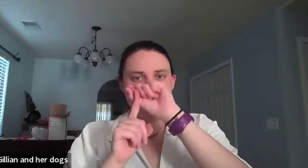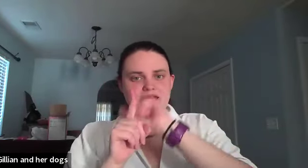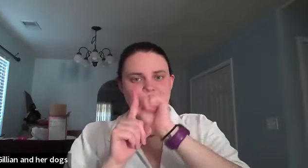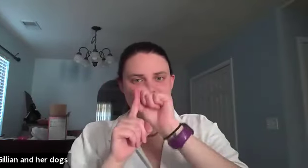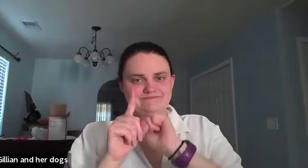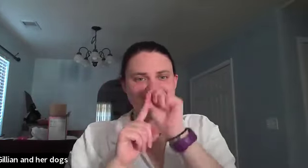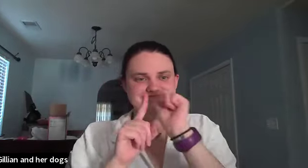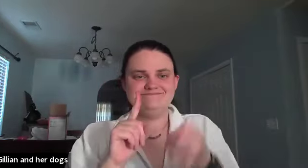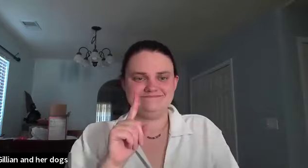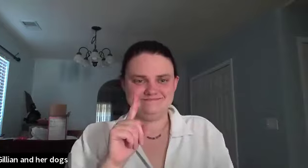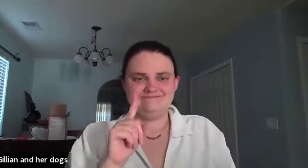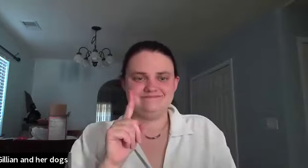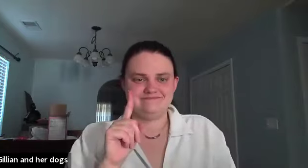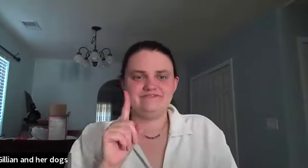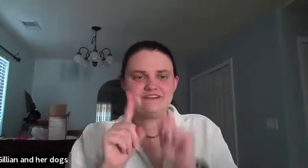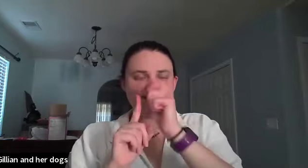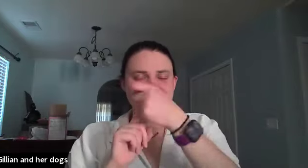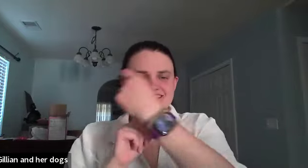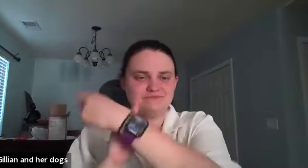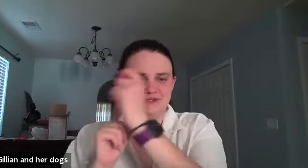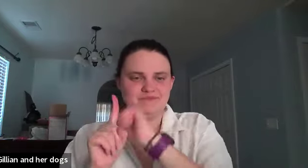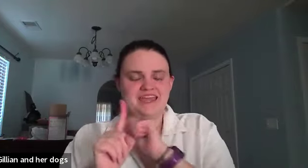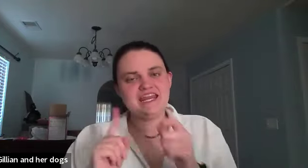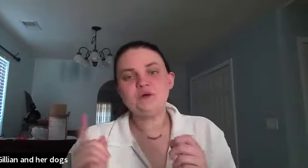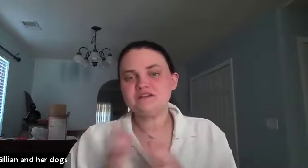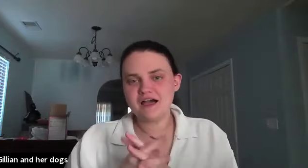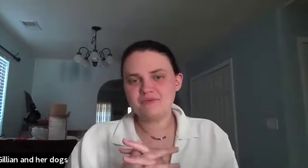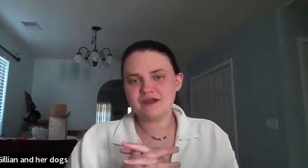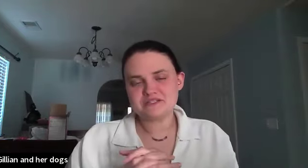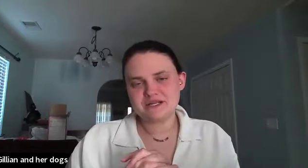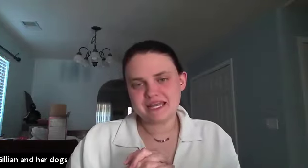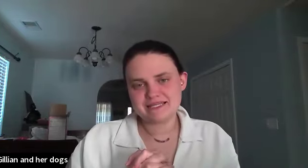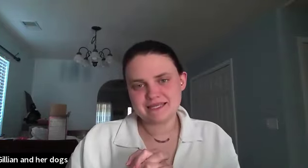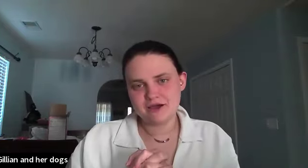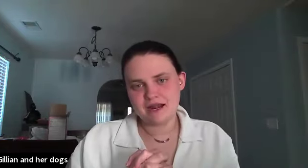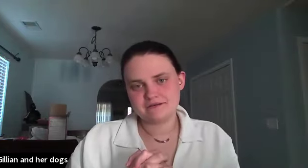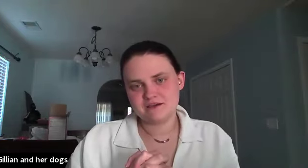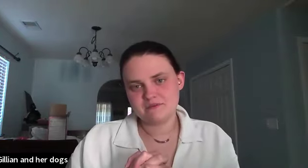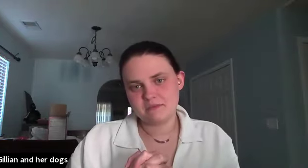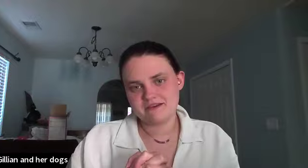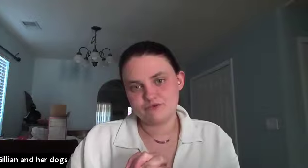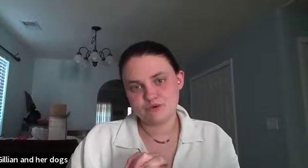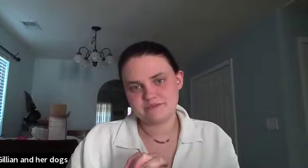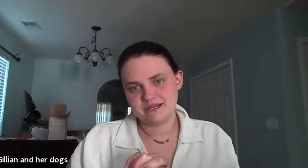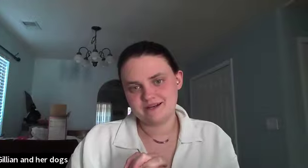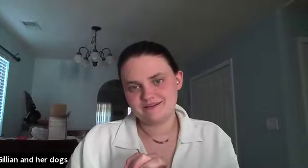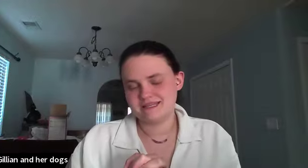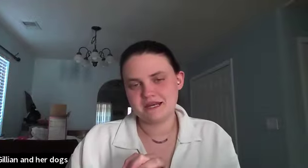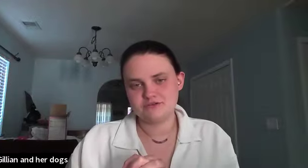the banana. Very nice and simple. It helped a lot when I was learning ASL and I was telling people my favorite fruit was a banana because I didn't have to